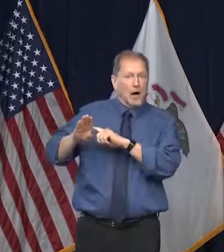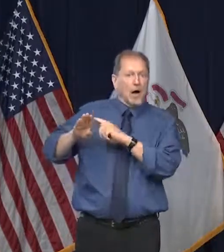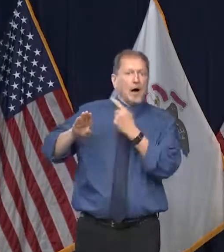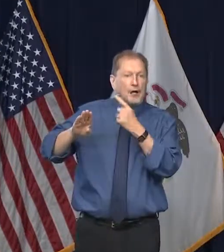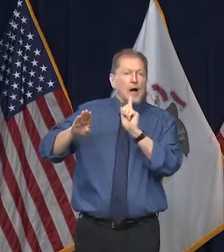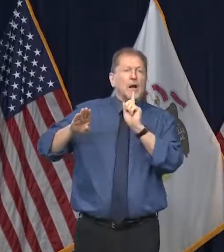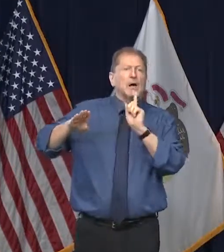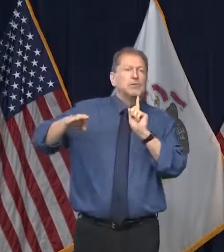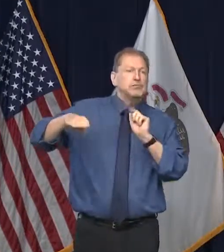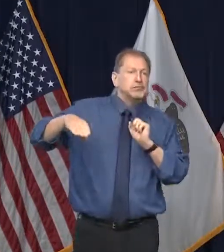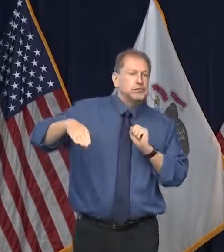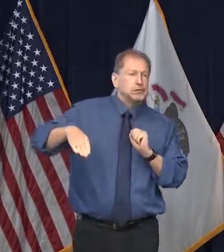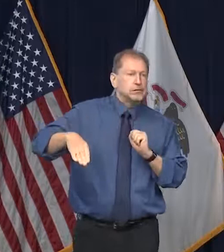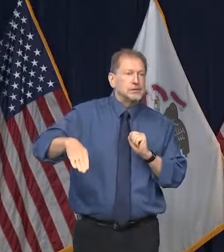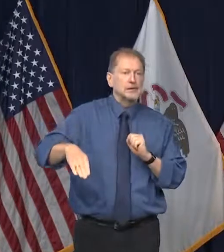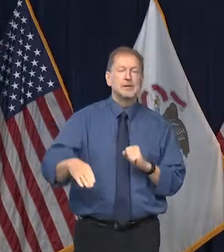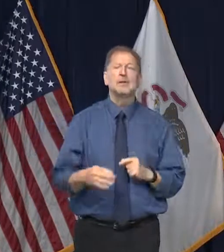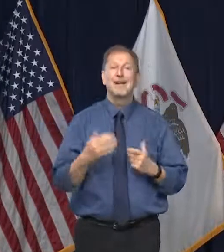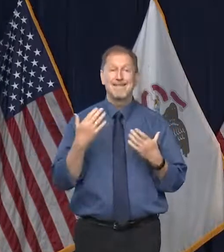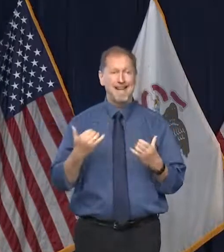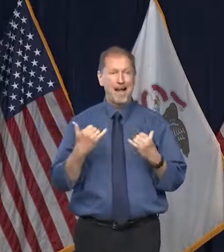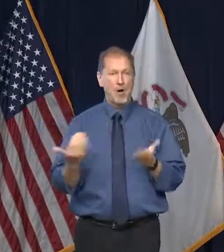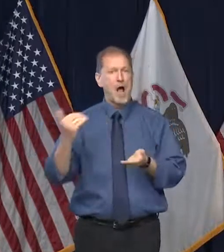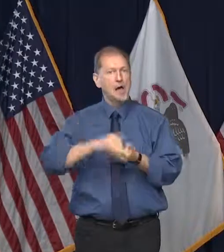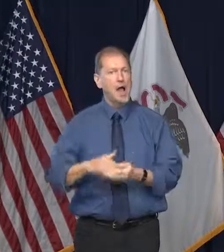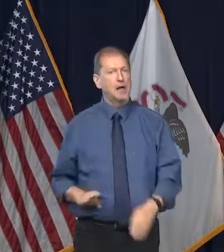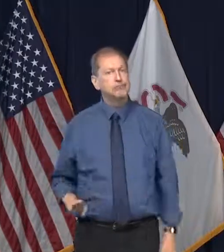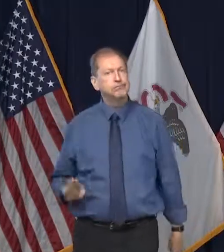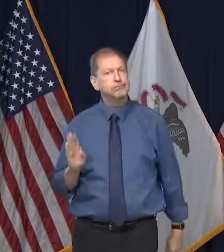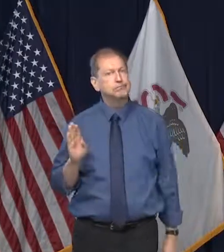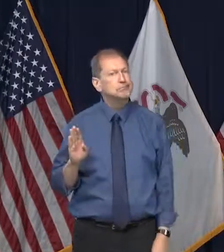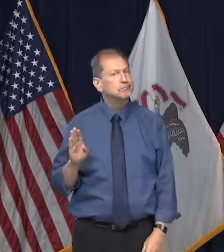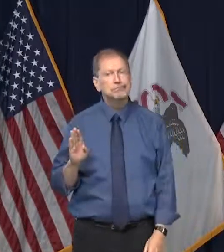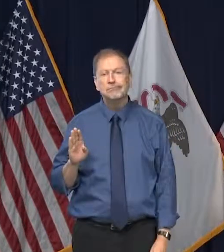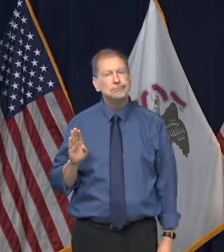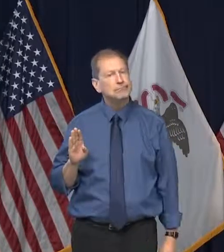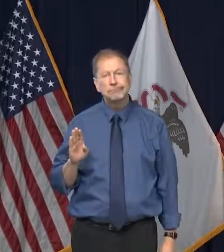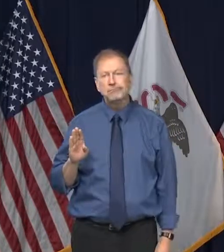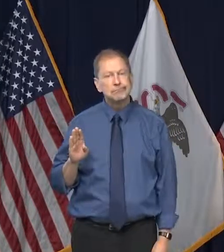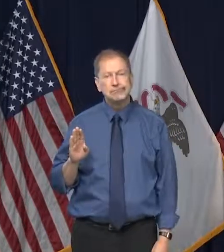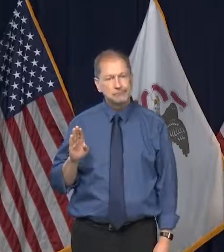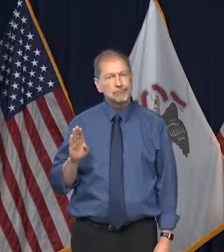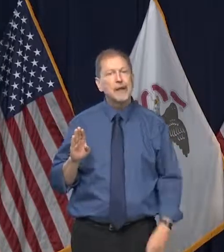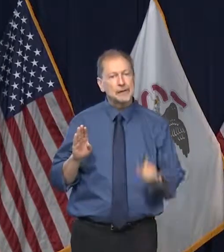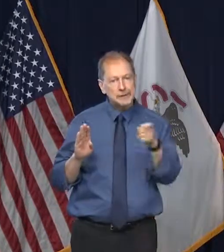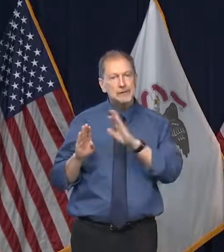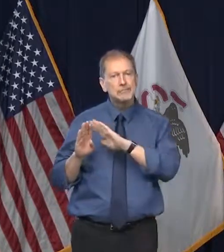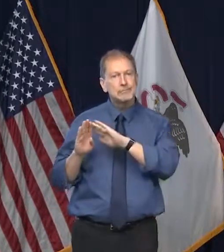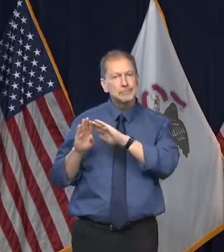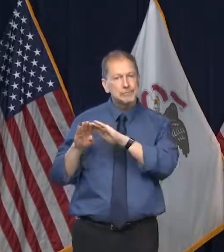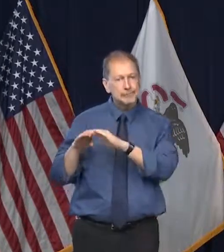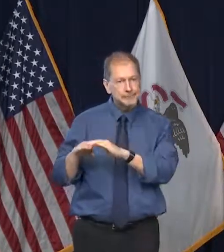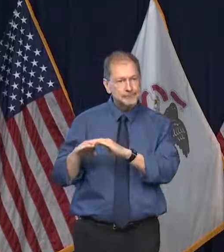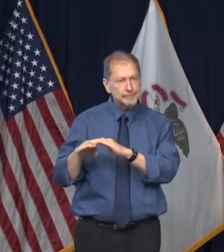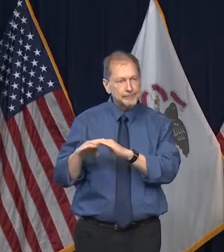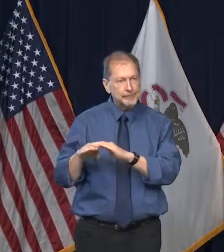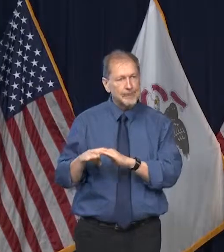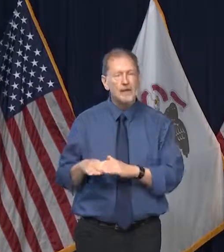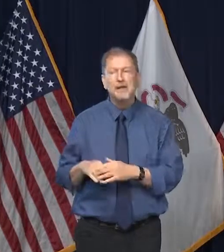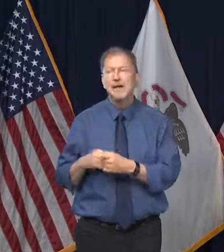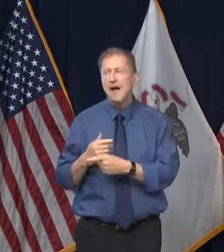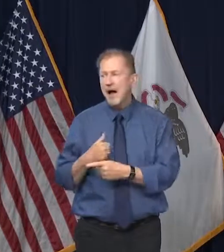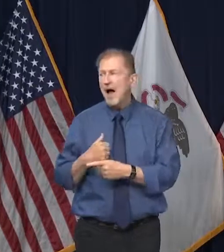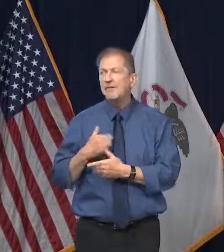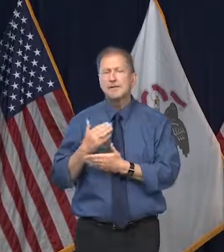other side. We're looking for the curve to bend. Right now, it's in a linear fashion heading up. All right, we got to get to some questions from the